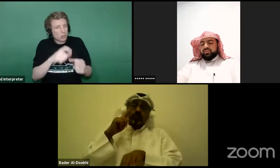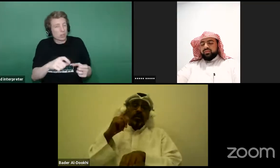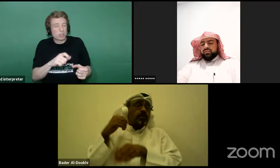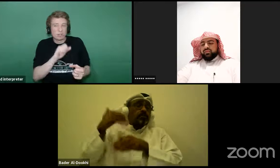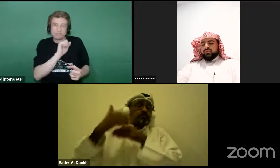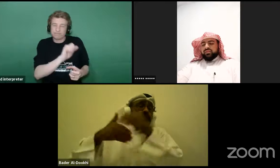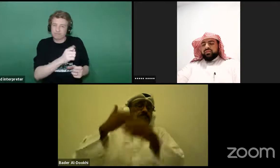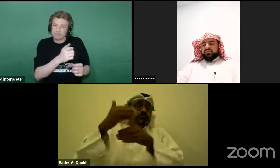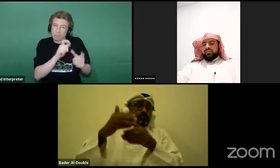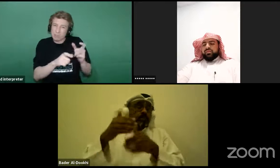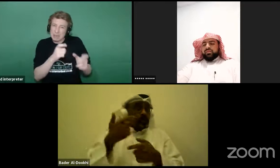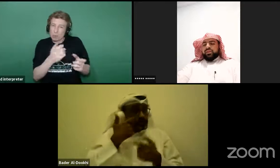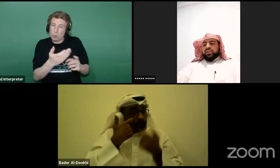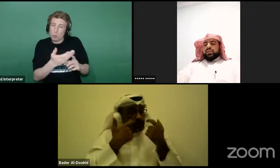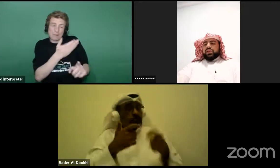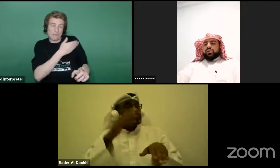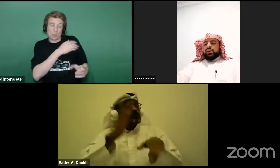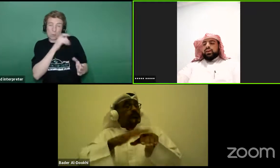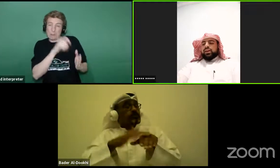a warning.